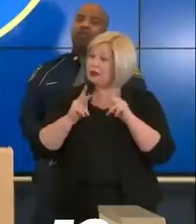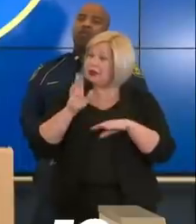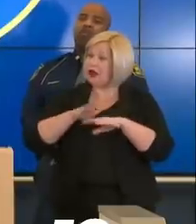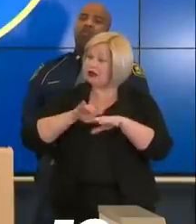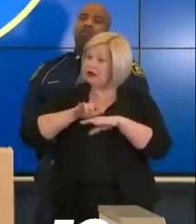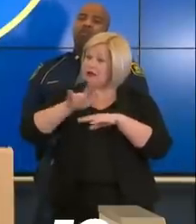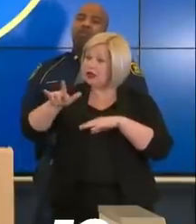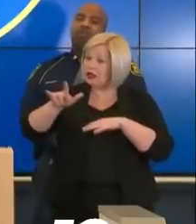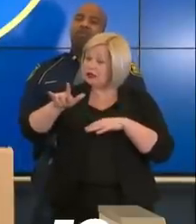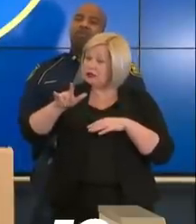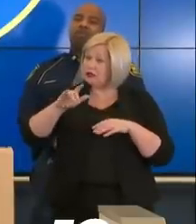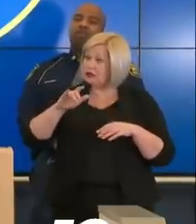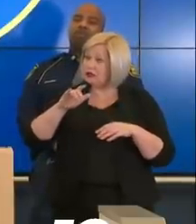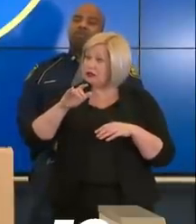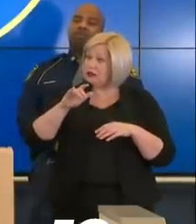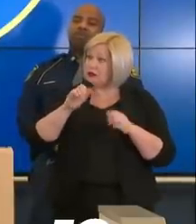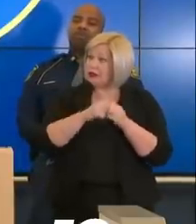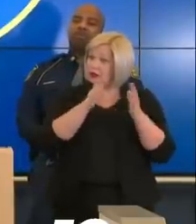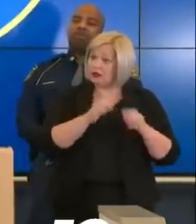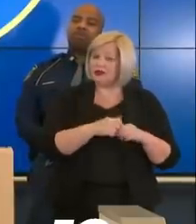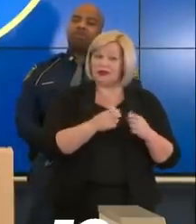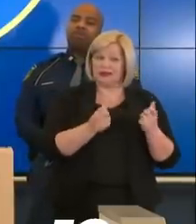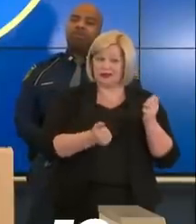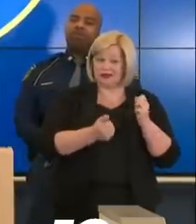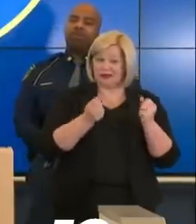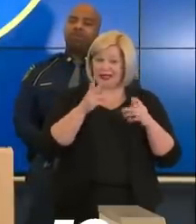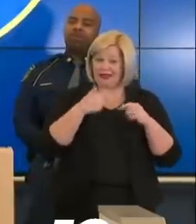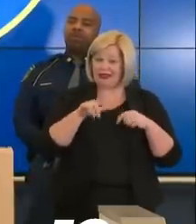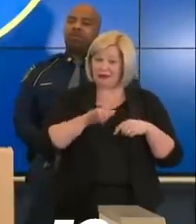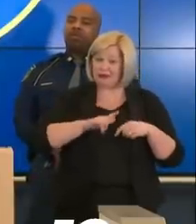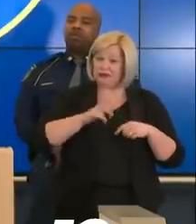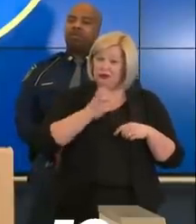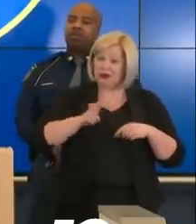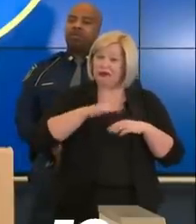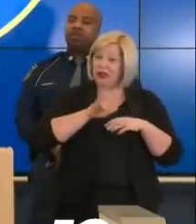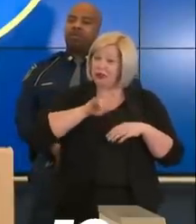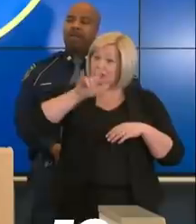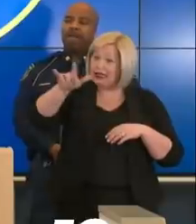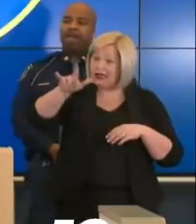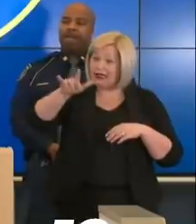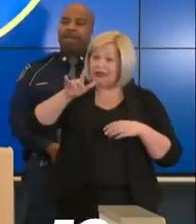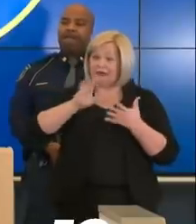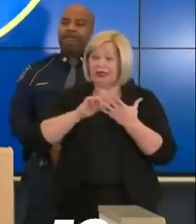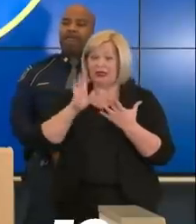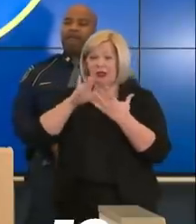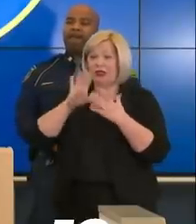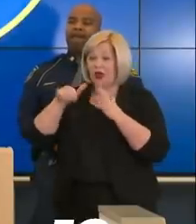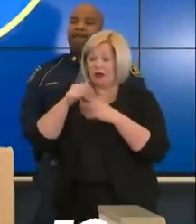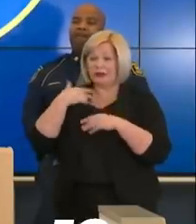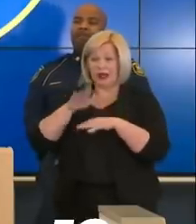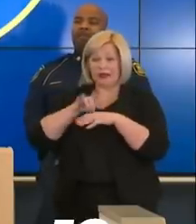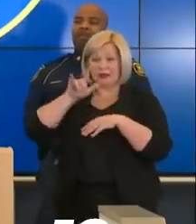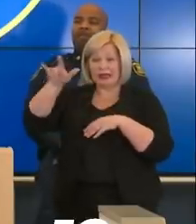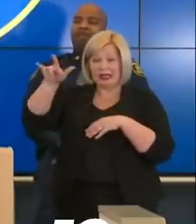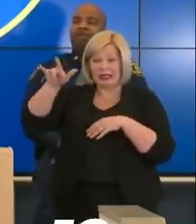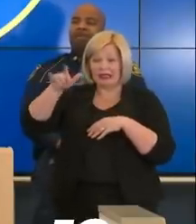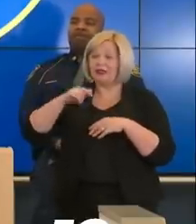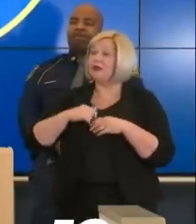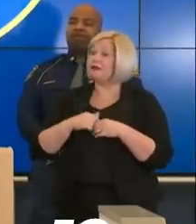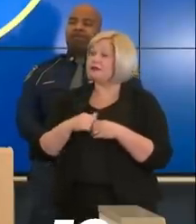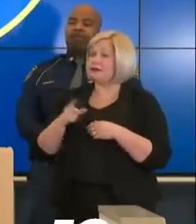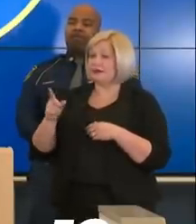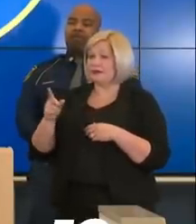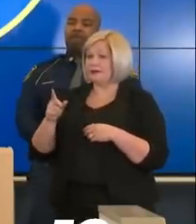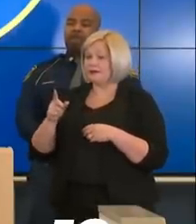people, since a lot of them were on airline travel at that time? So that is work being done by our local health departments. They are,